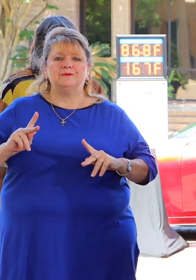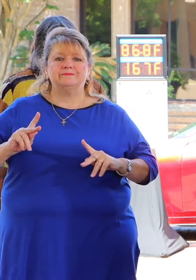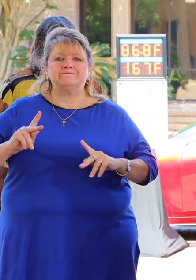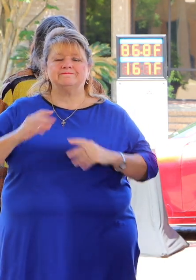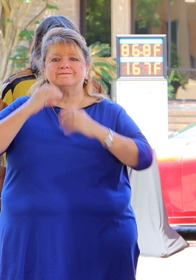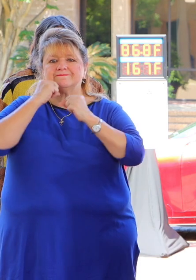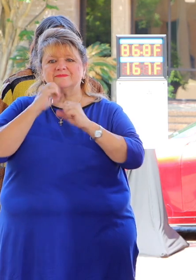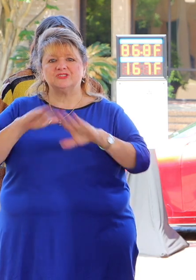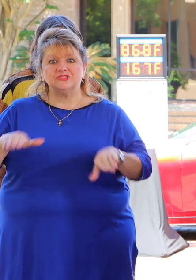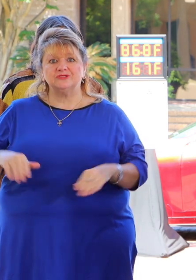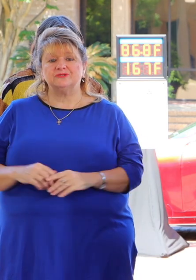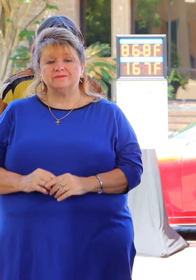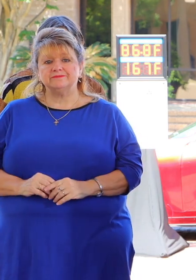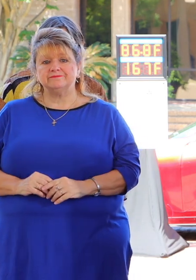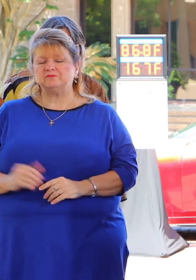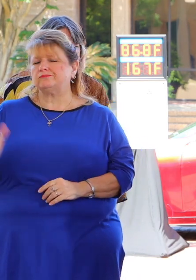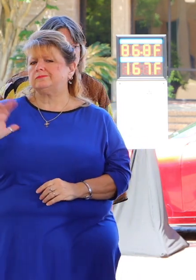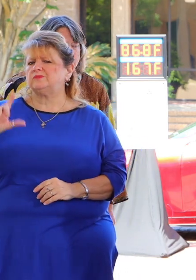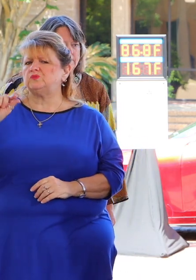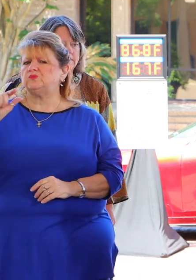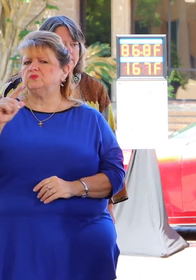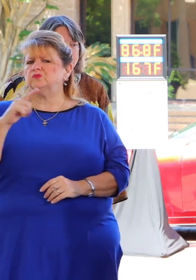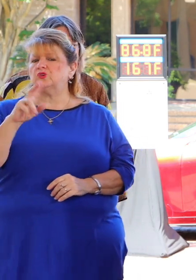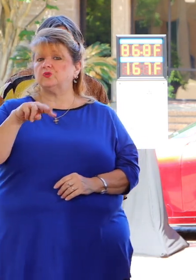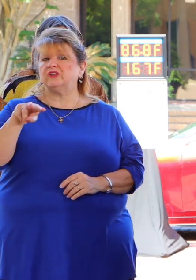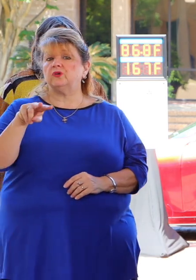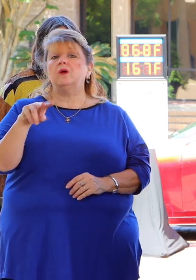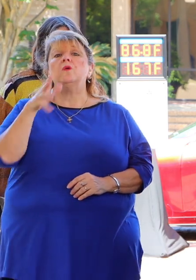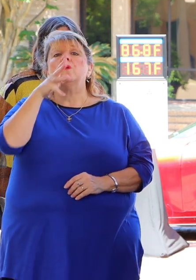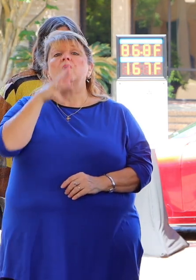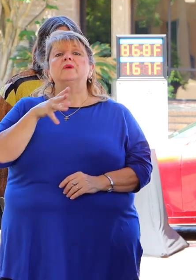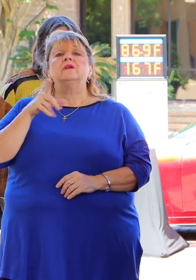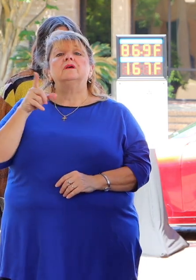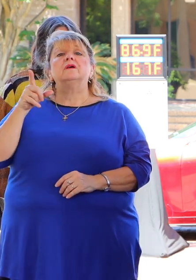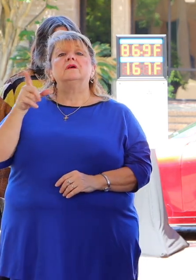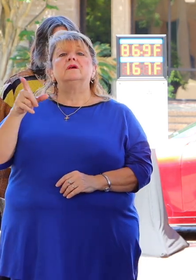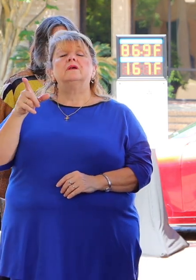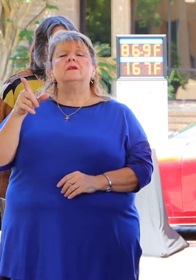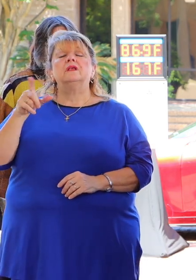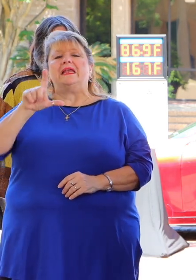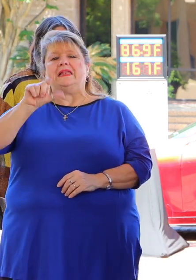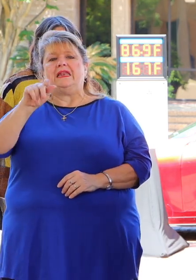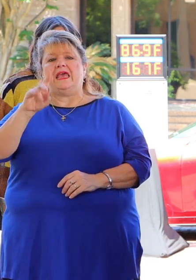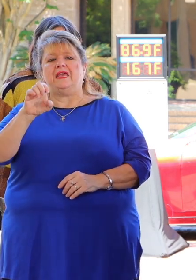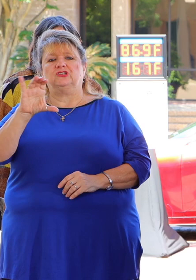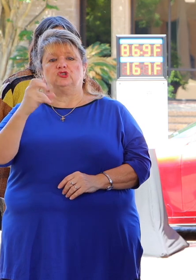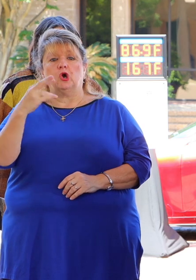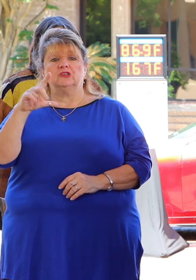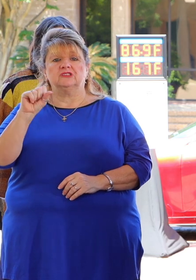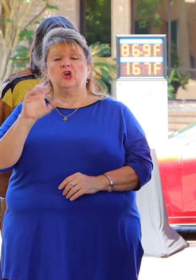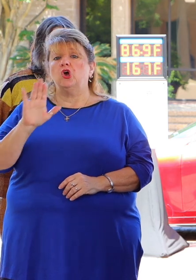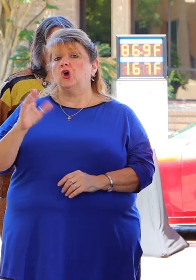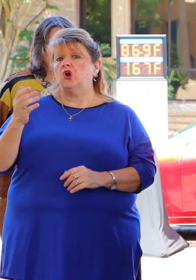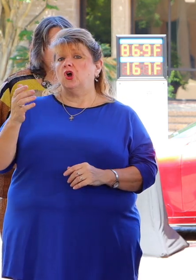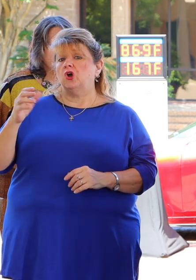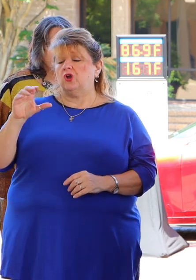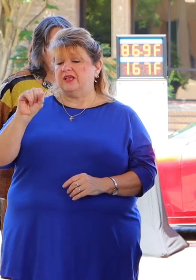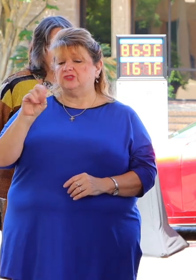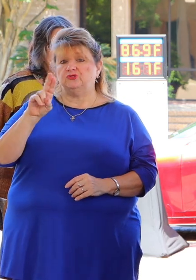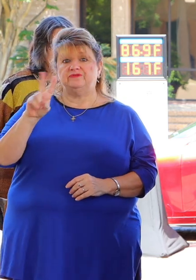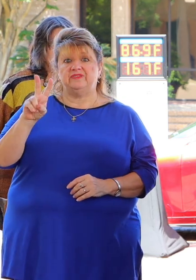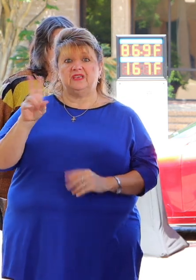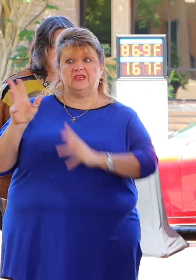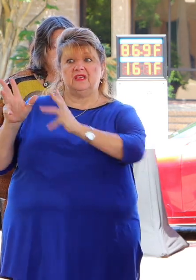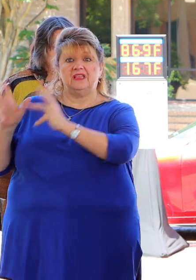In 2022, a Lake Charles woman was charged with murder for leaving her baby in her SUV for